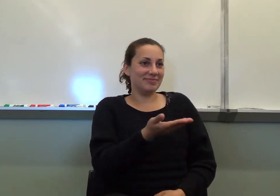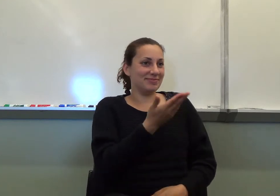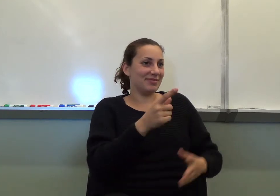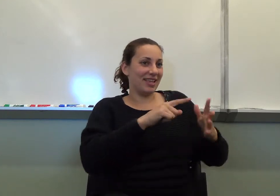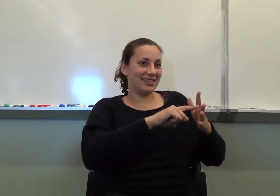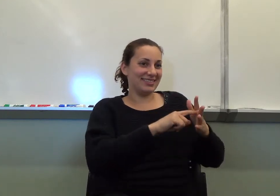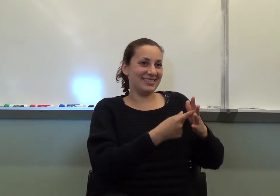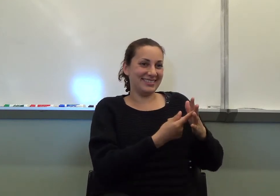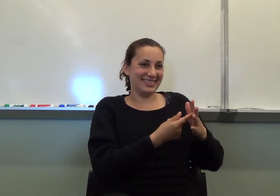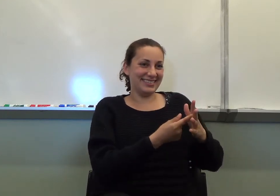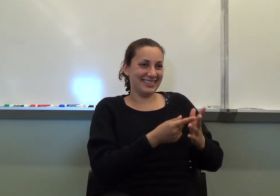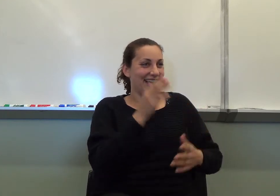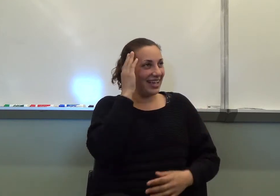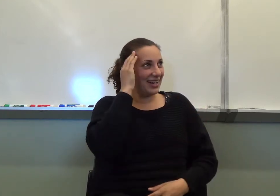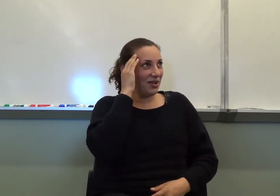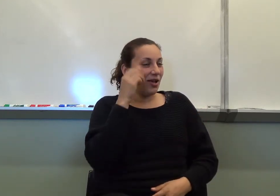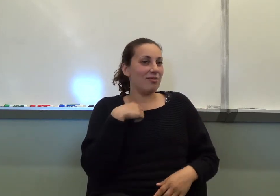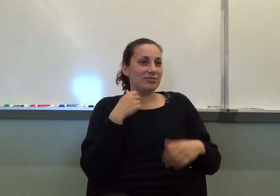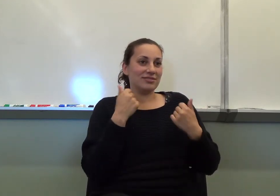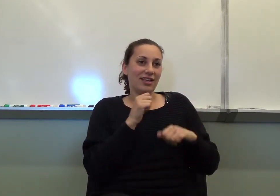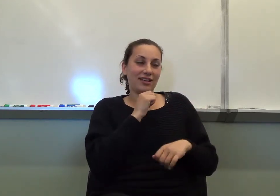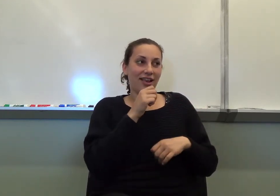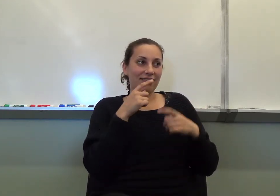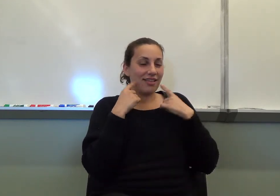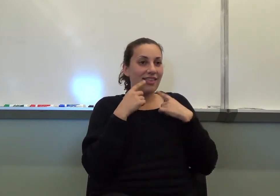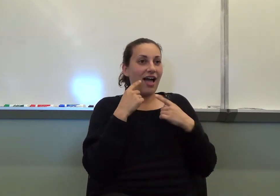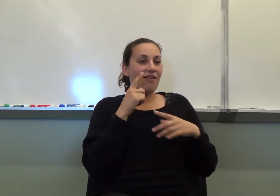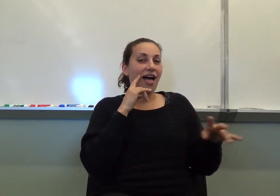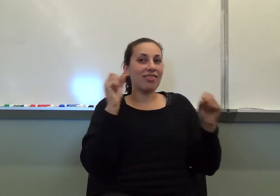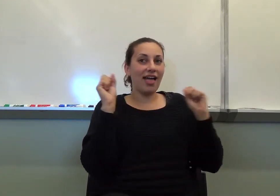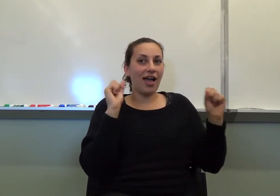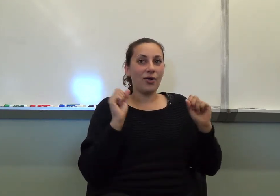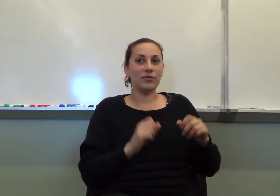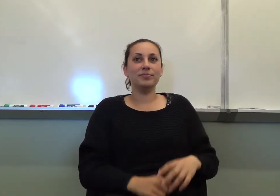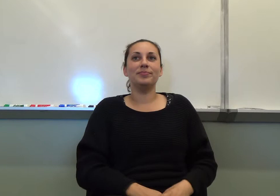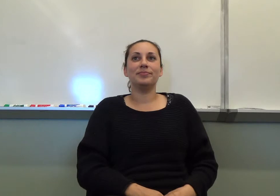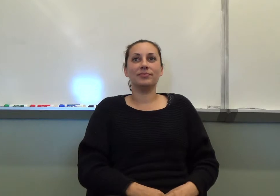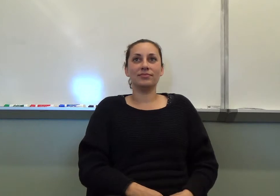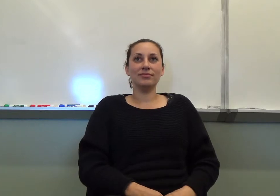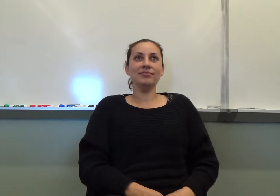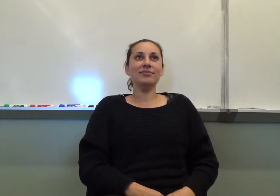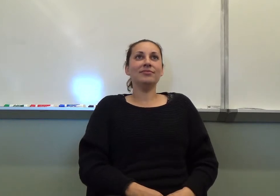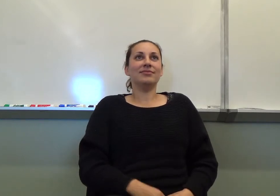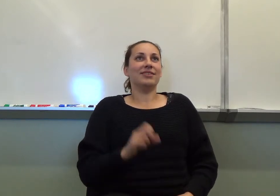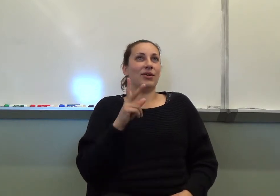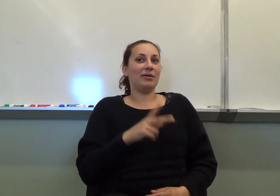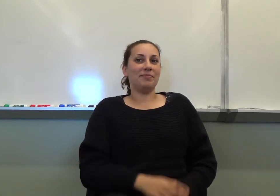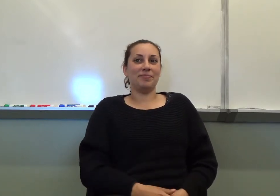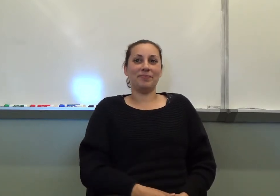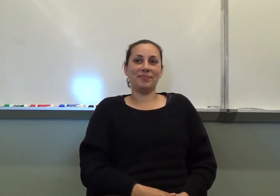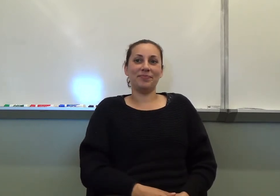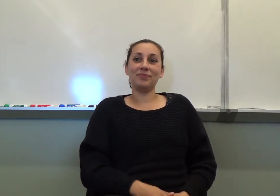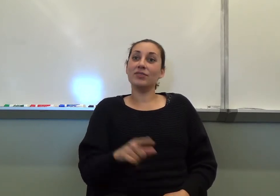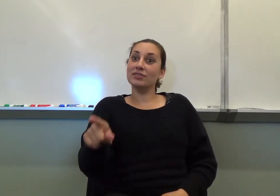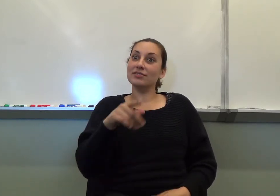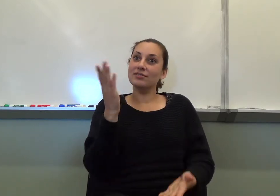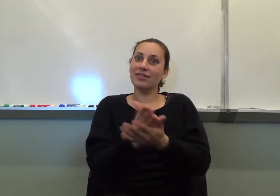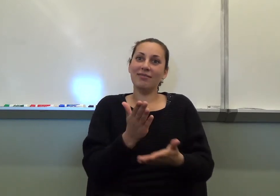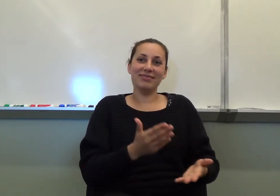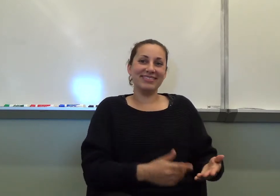right triangle. Here's your right angle. They give you some sides here. They say this side B is equal to 8, this side